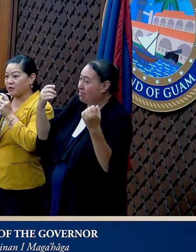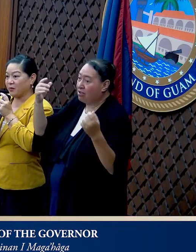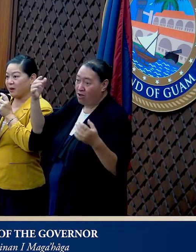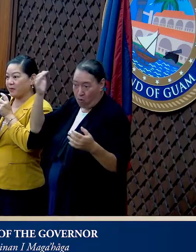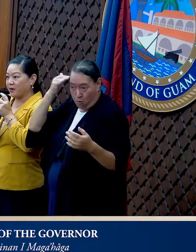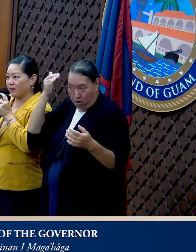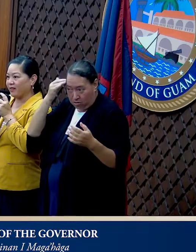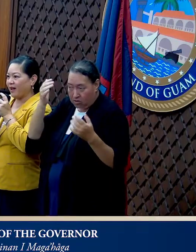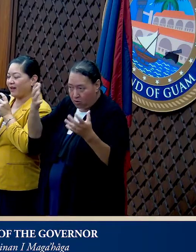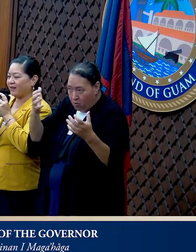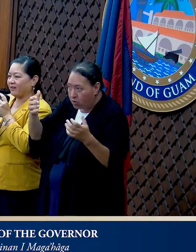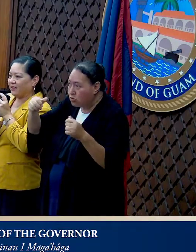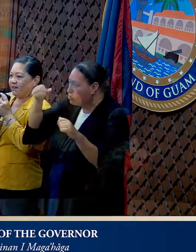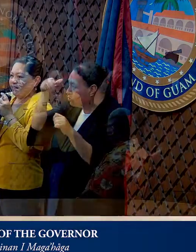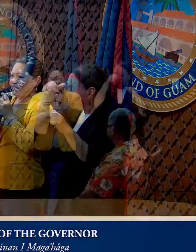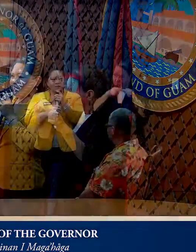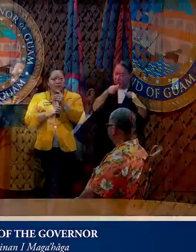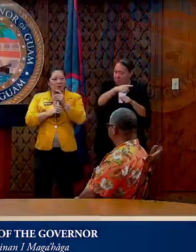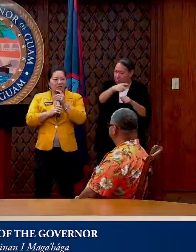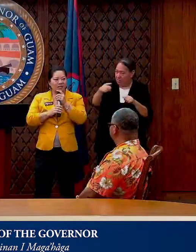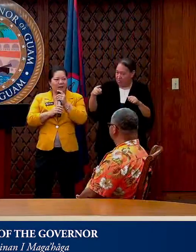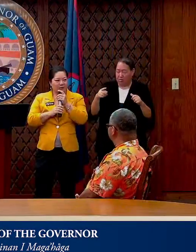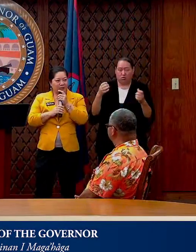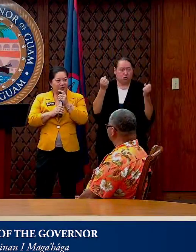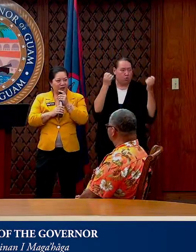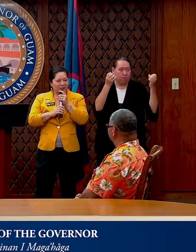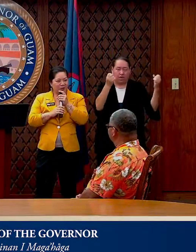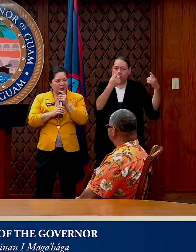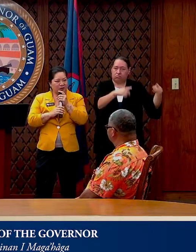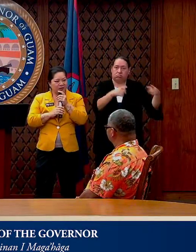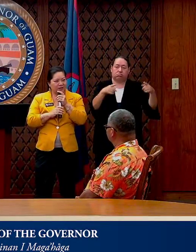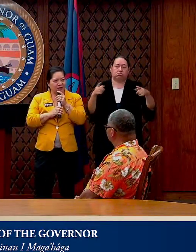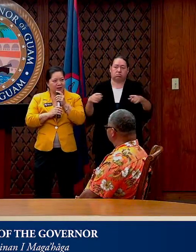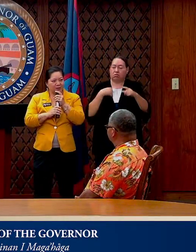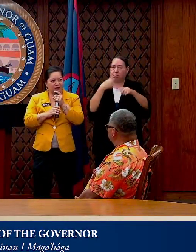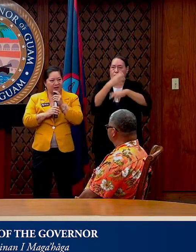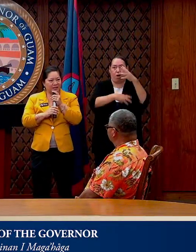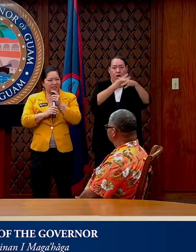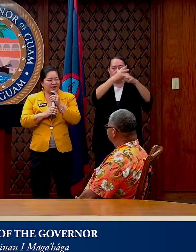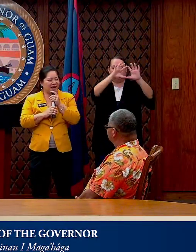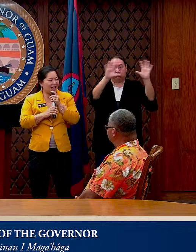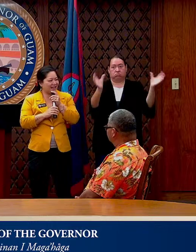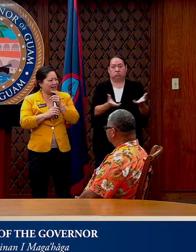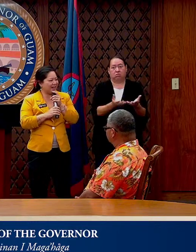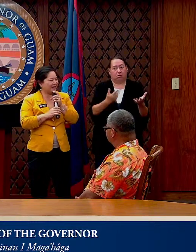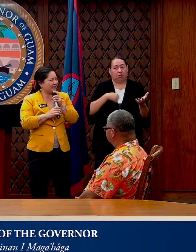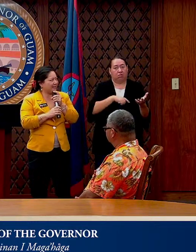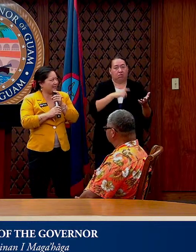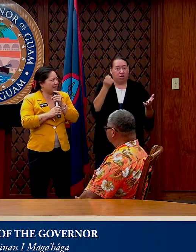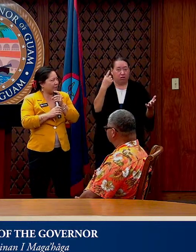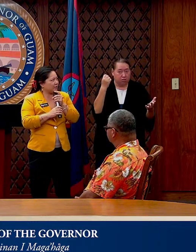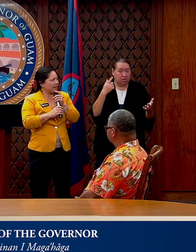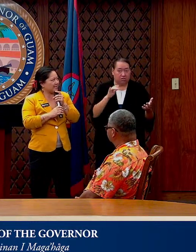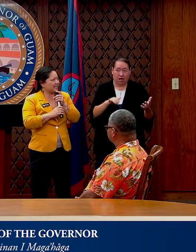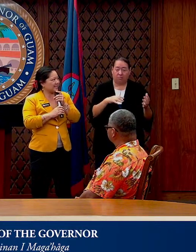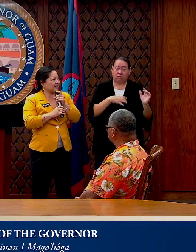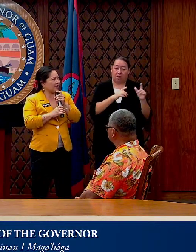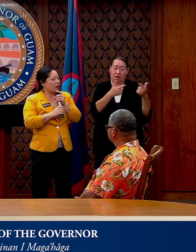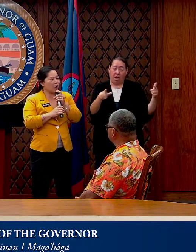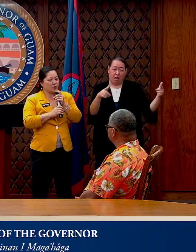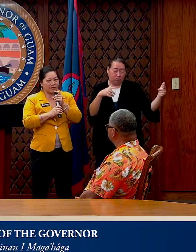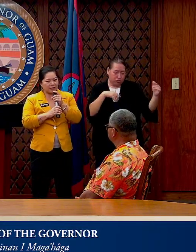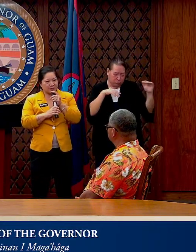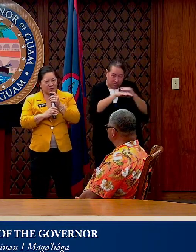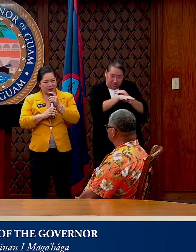everybody to remember that there's so much happening around the world. We understand that language access is